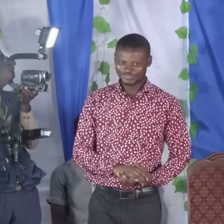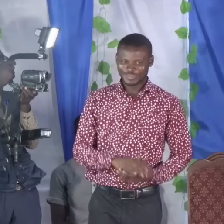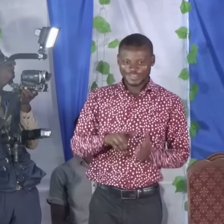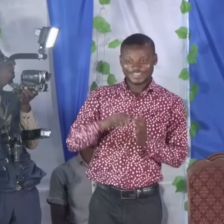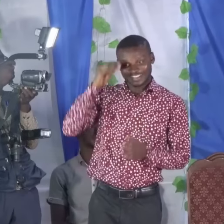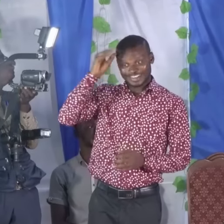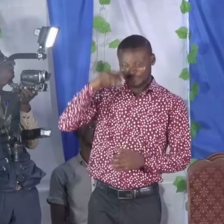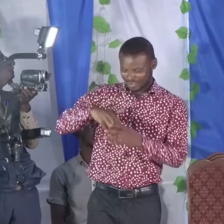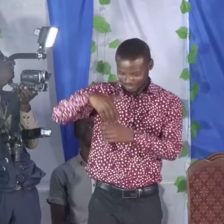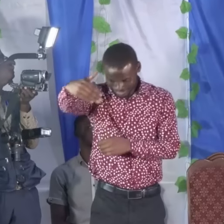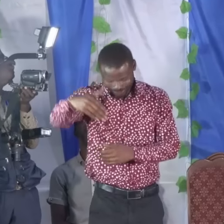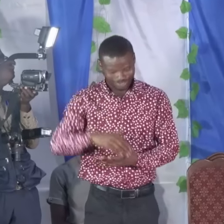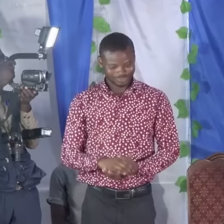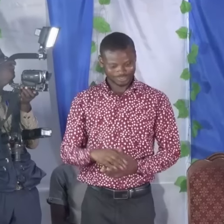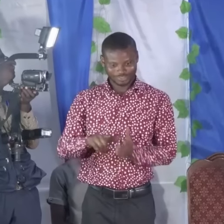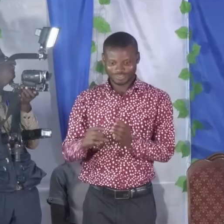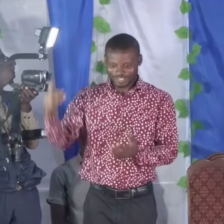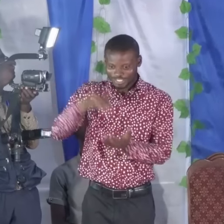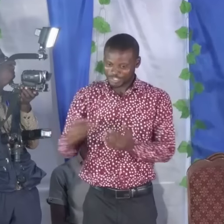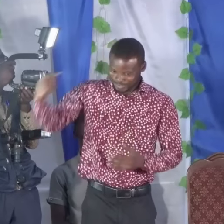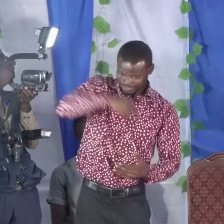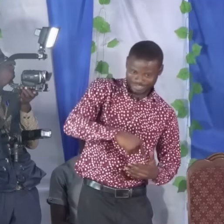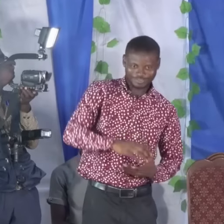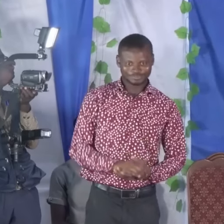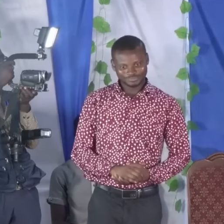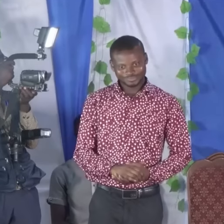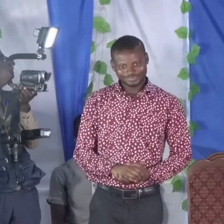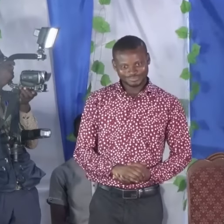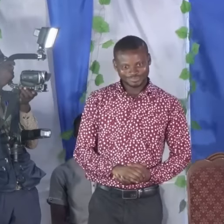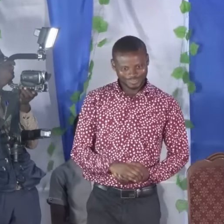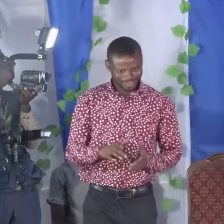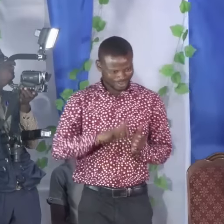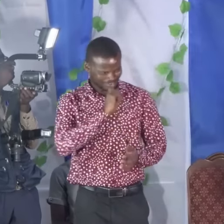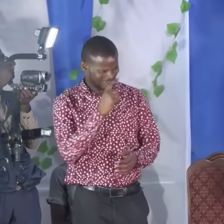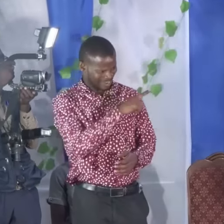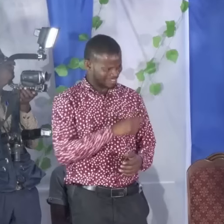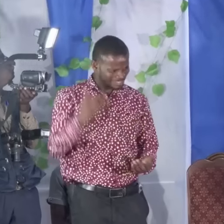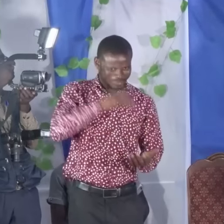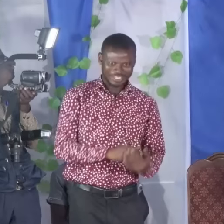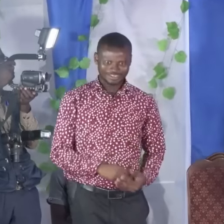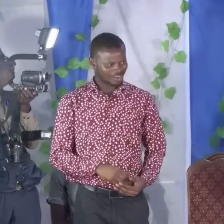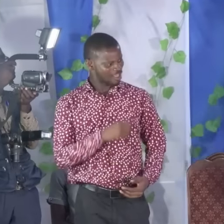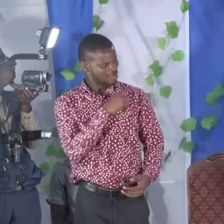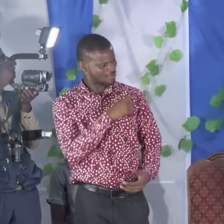ya. "Hey, Mr. Preacher, so do you have toilets in Africa?"